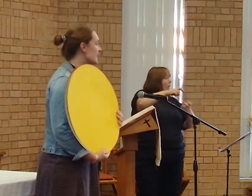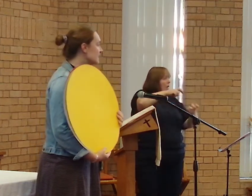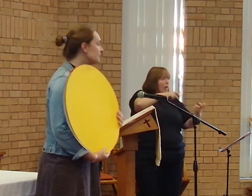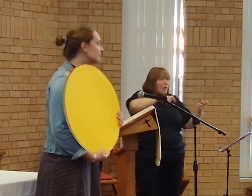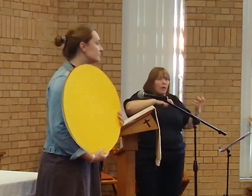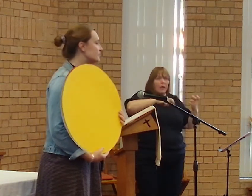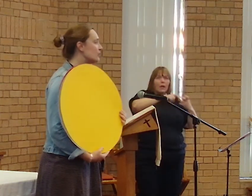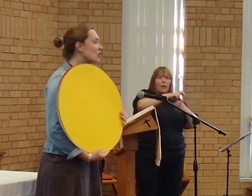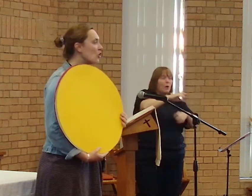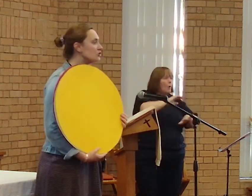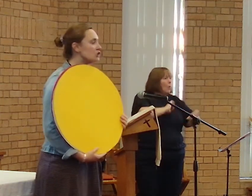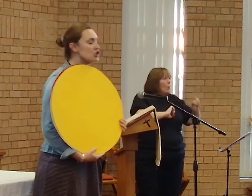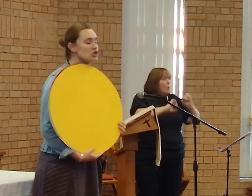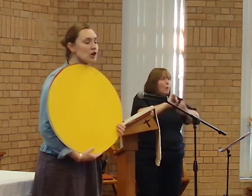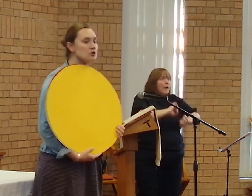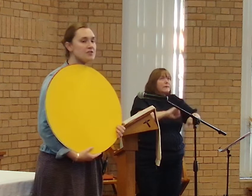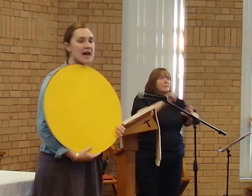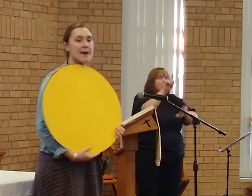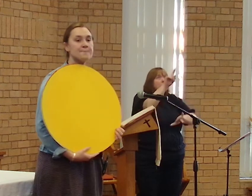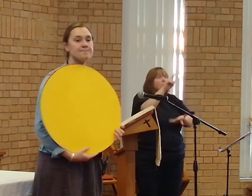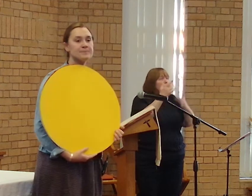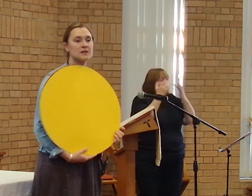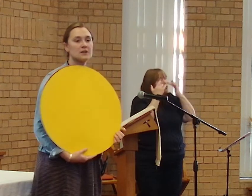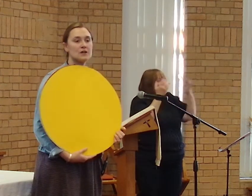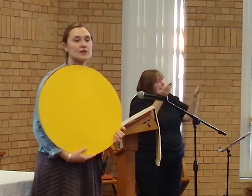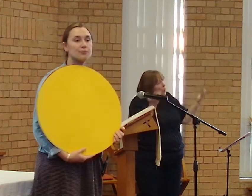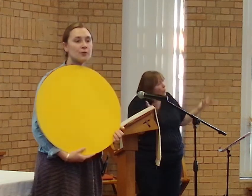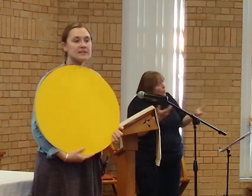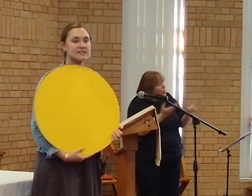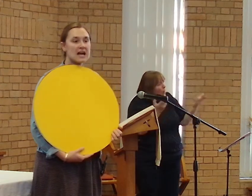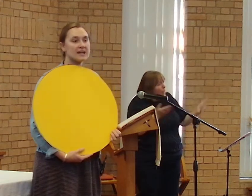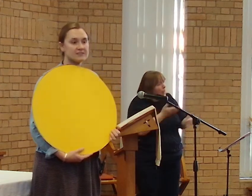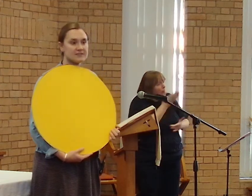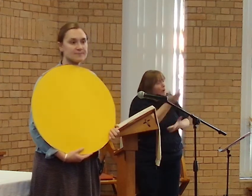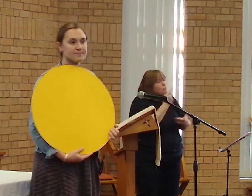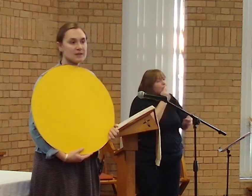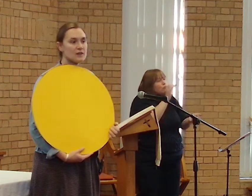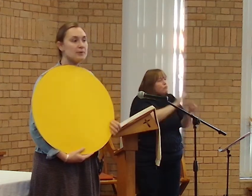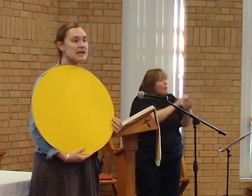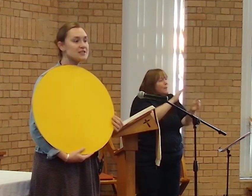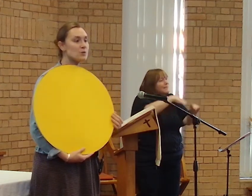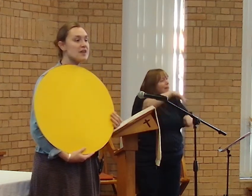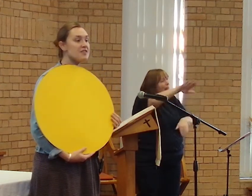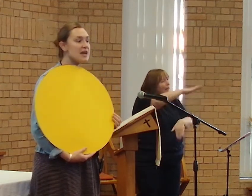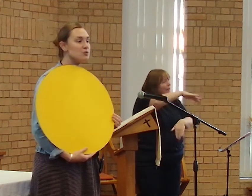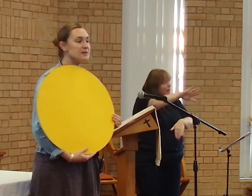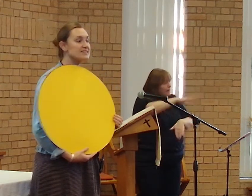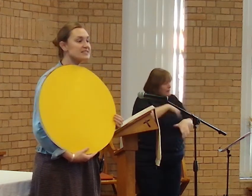waiting for God to show them the promised land.